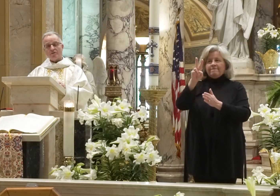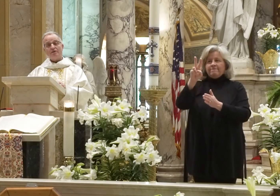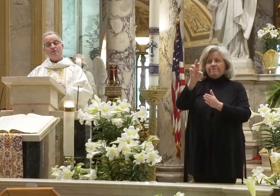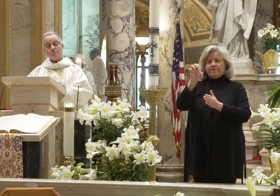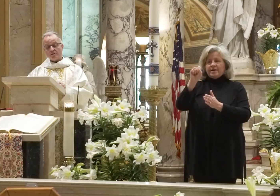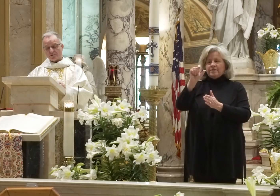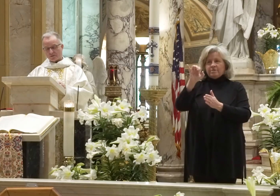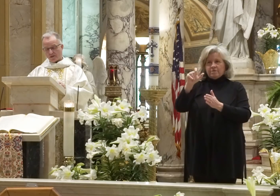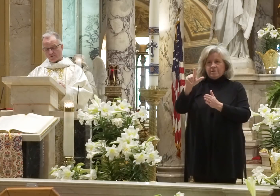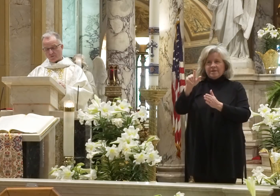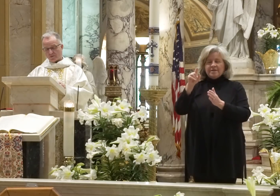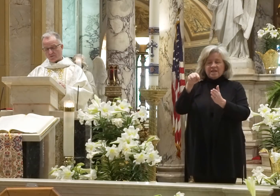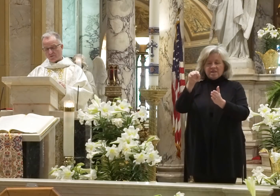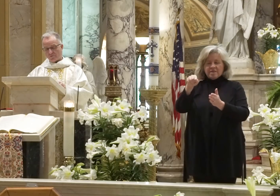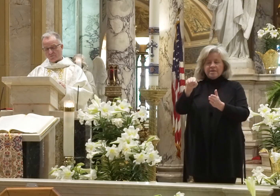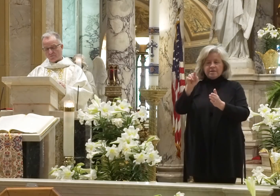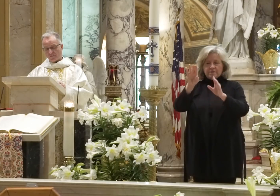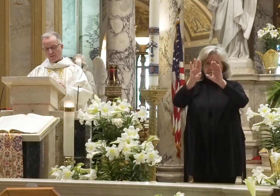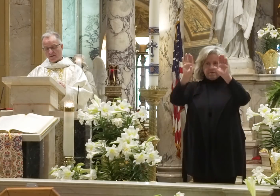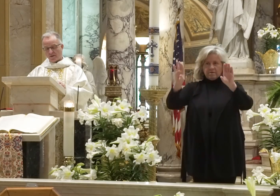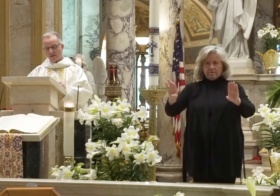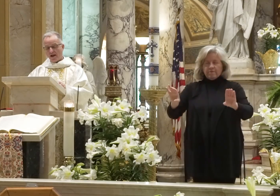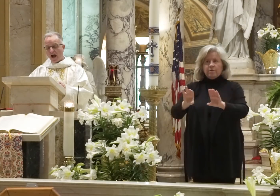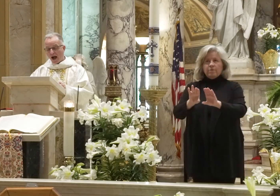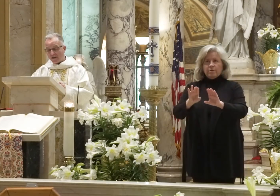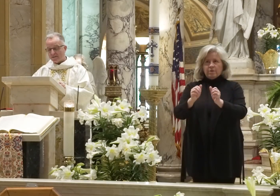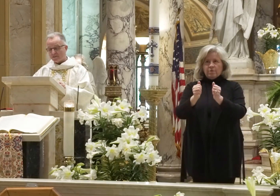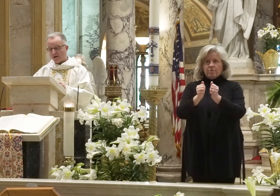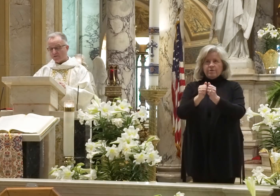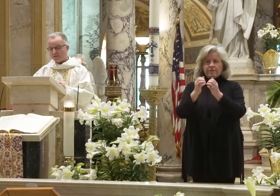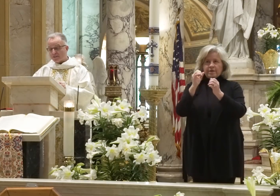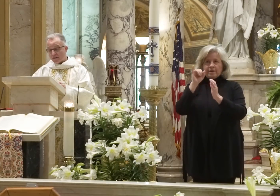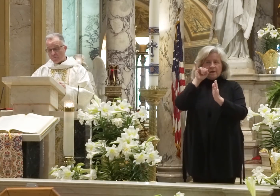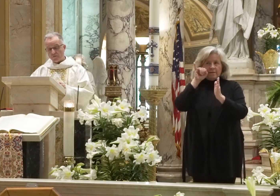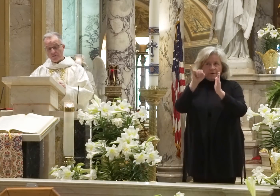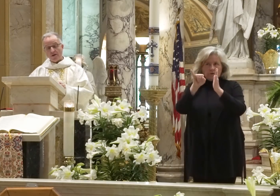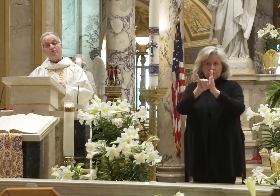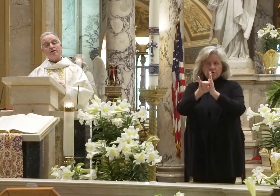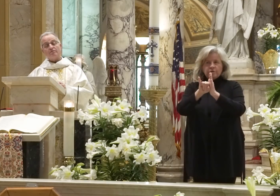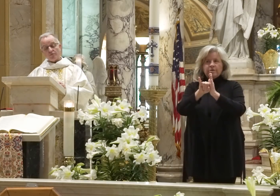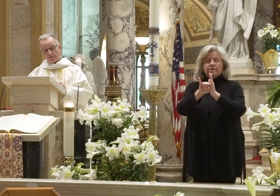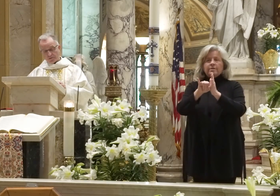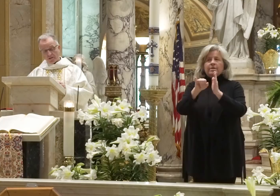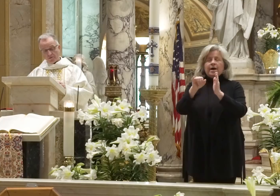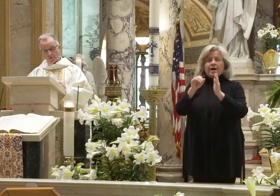signature, Jesus, I trust in you. I desire that this image be